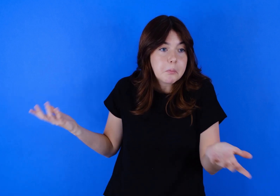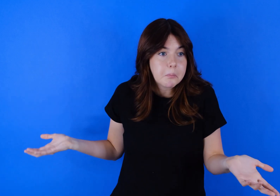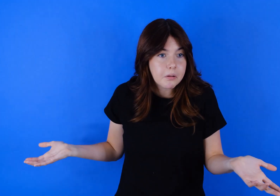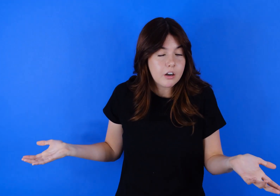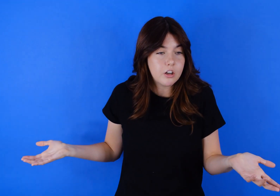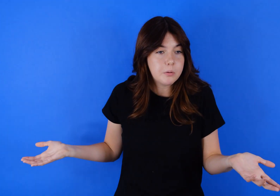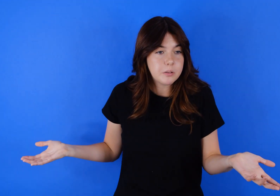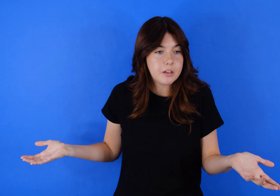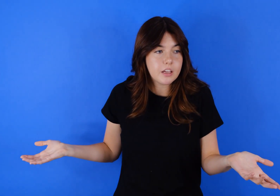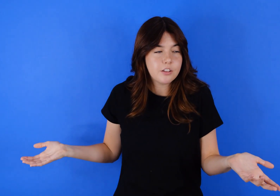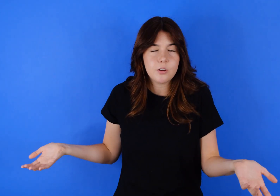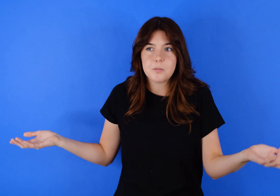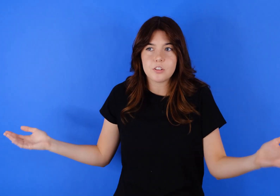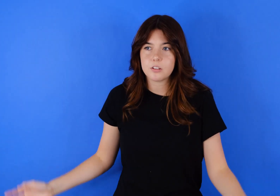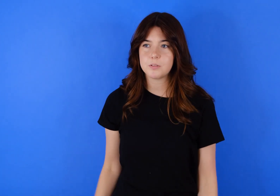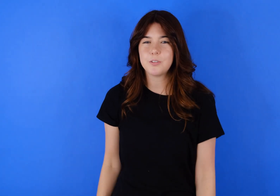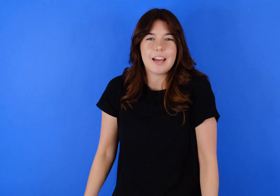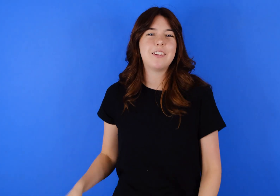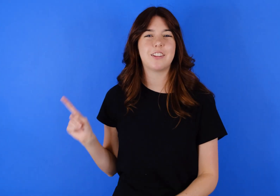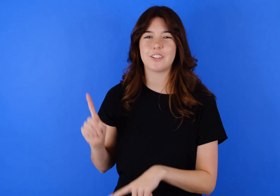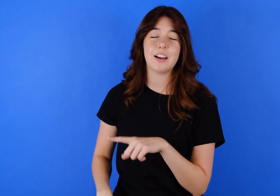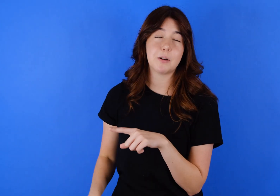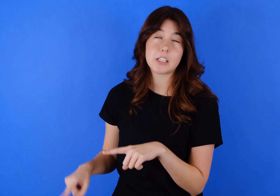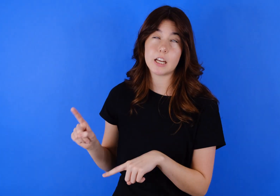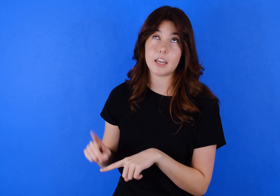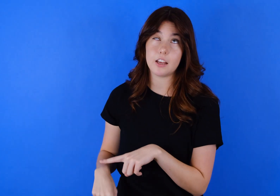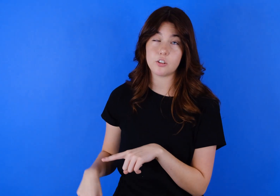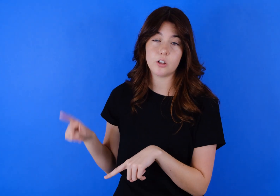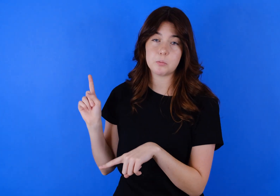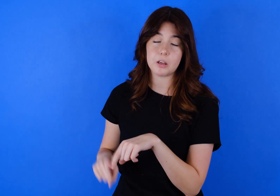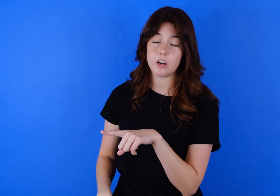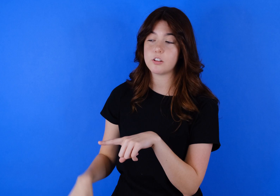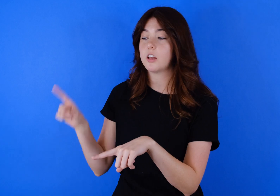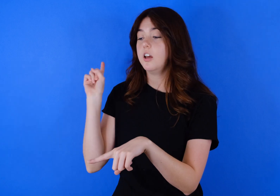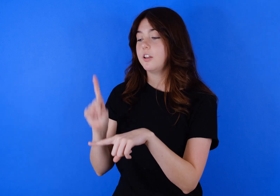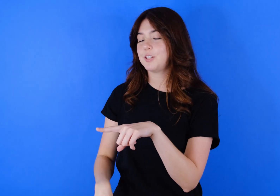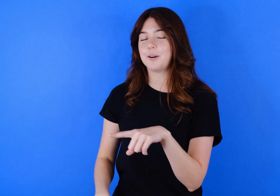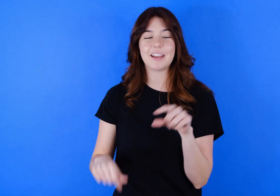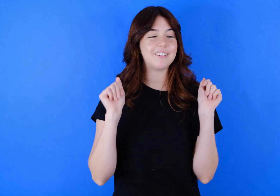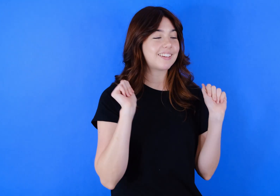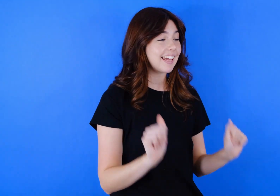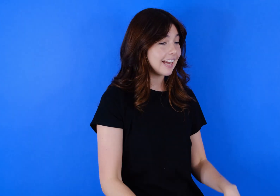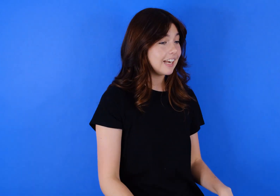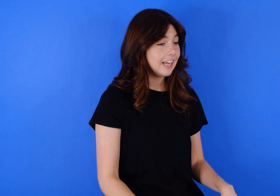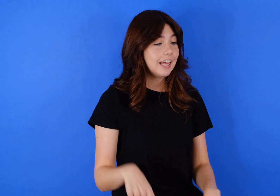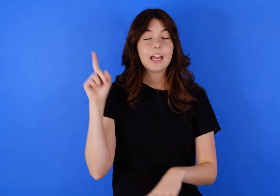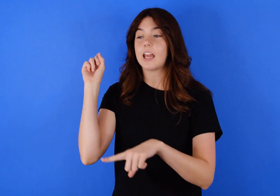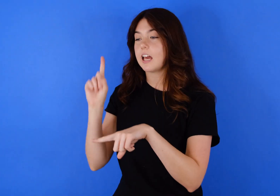I don't know, what's something I can't do? I'm just so talented. There's not much that I can't do, let's be honest. So we have can and